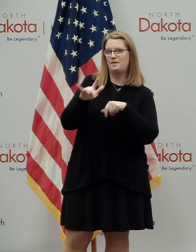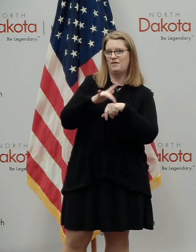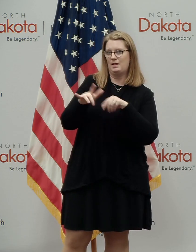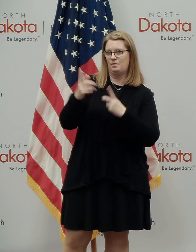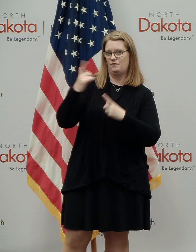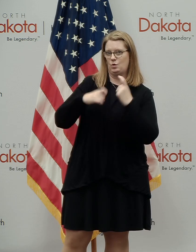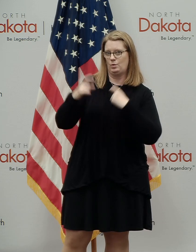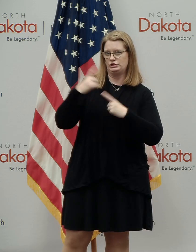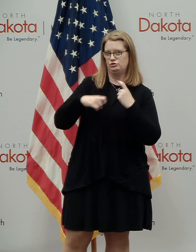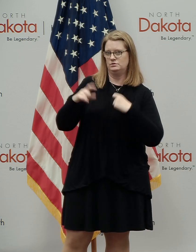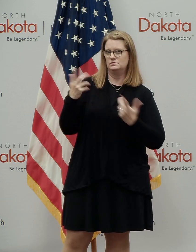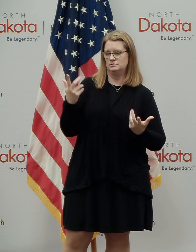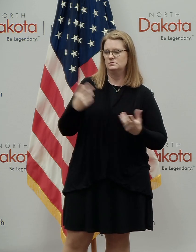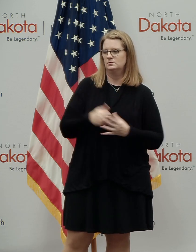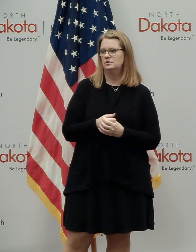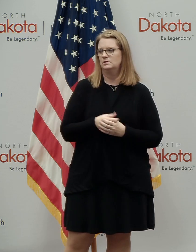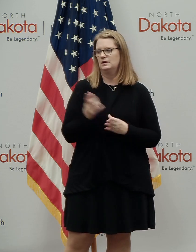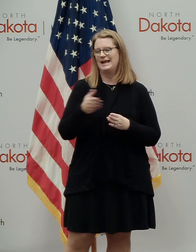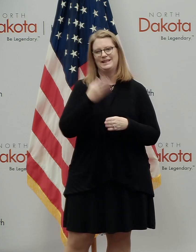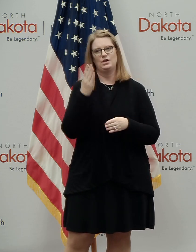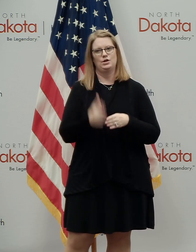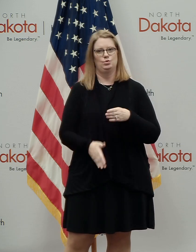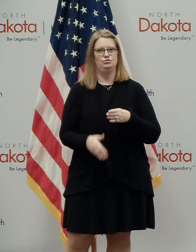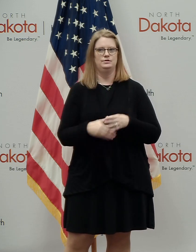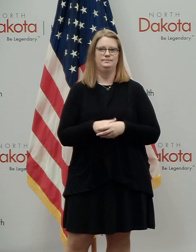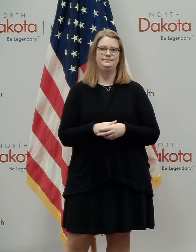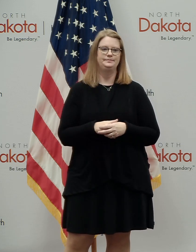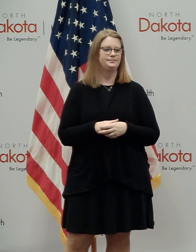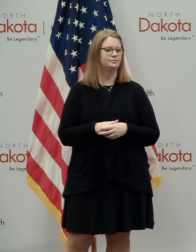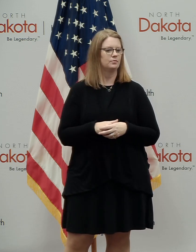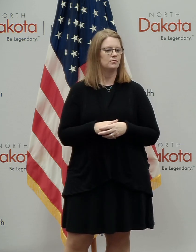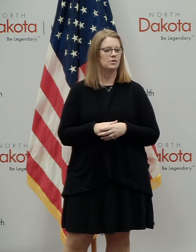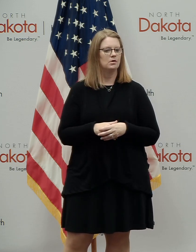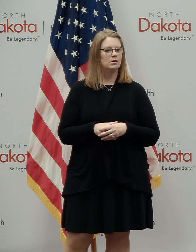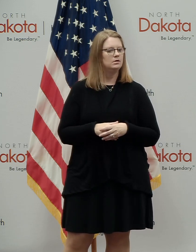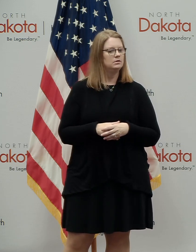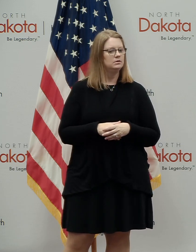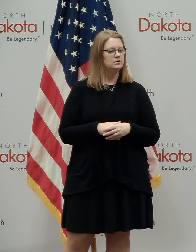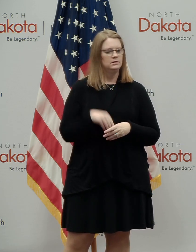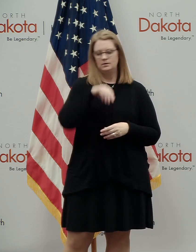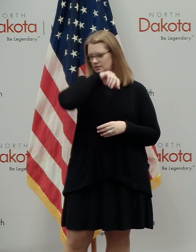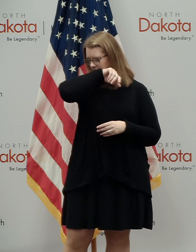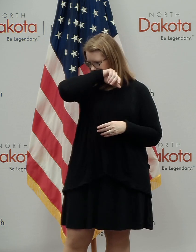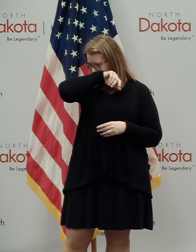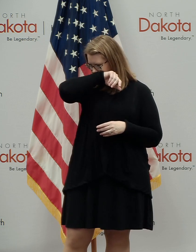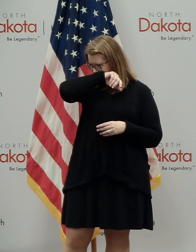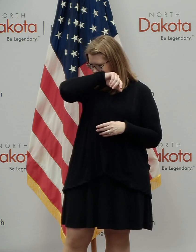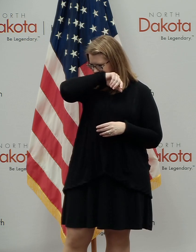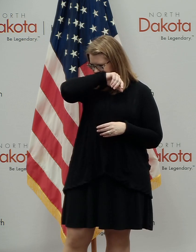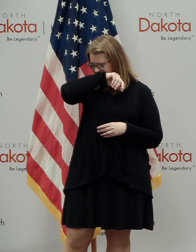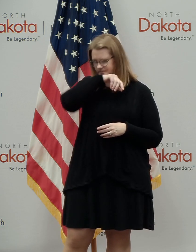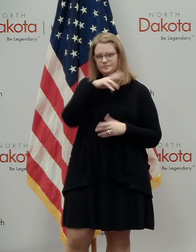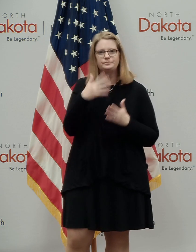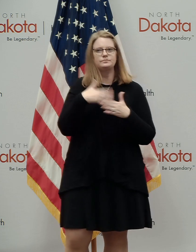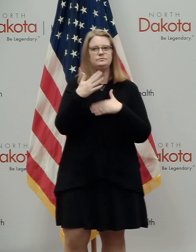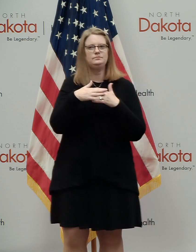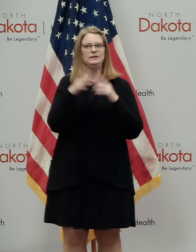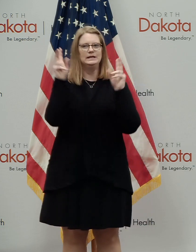questions at the conclusion of today's presentation. Our next topic